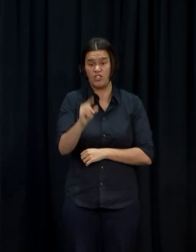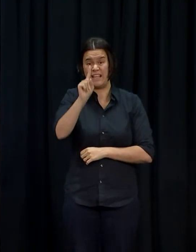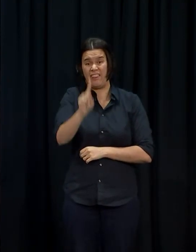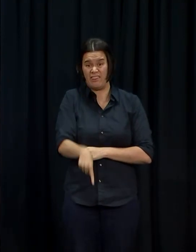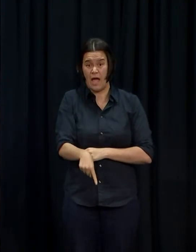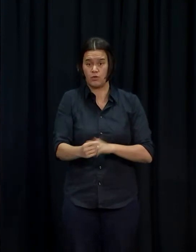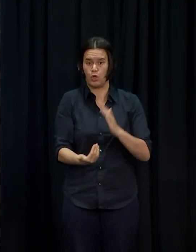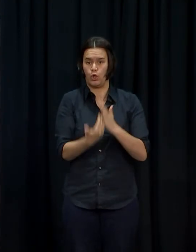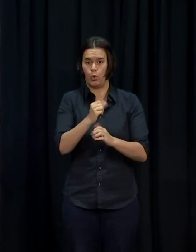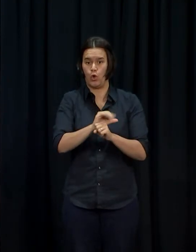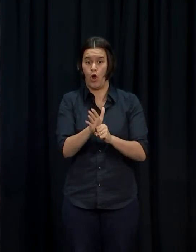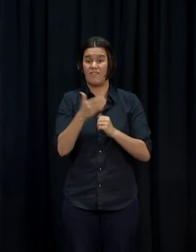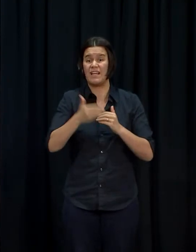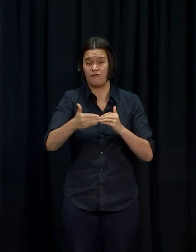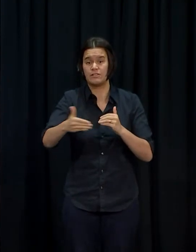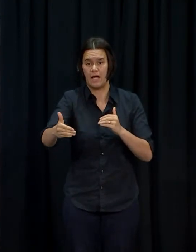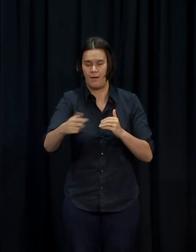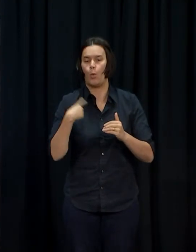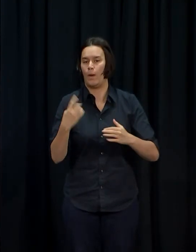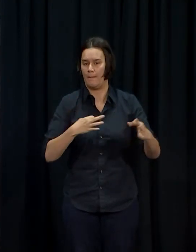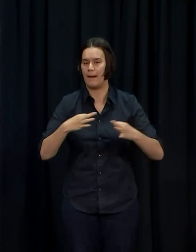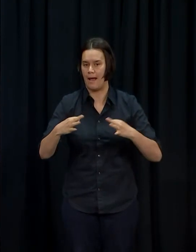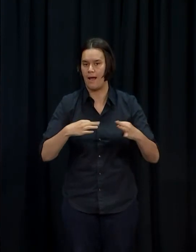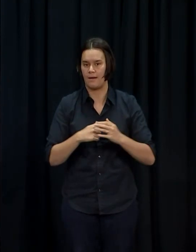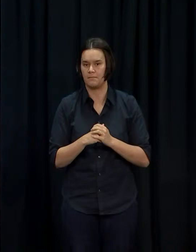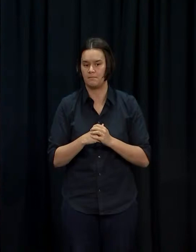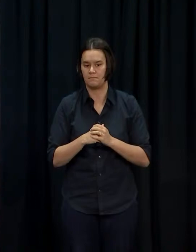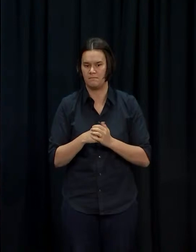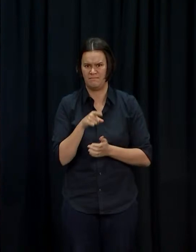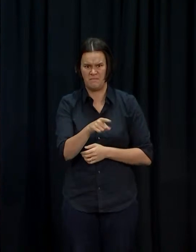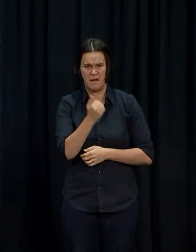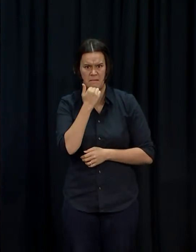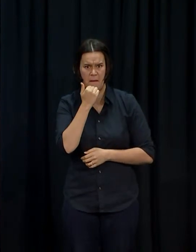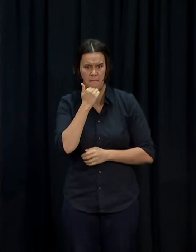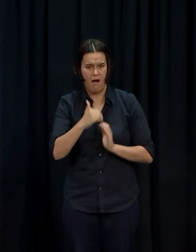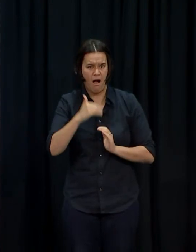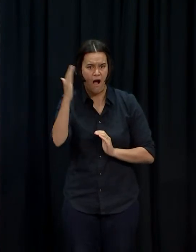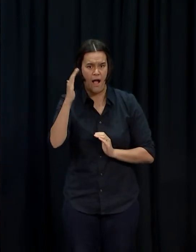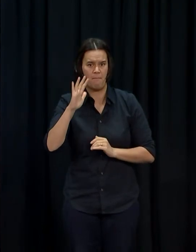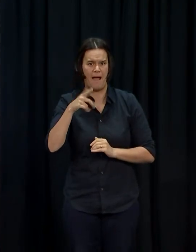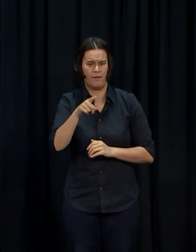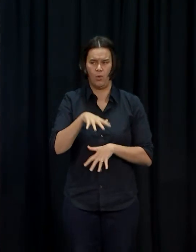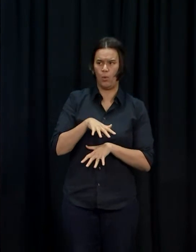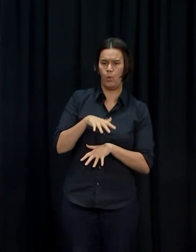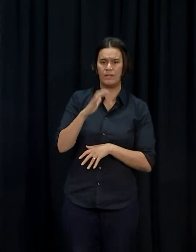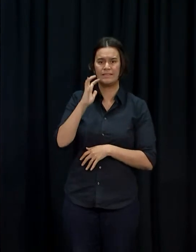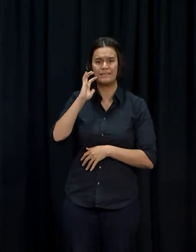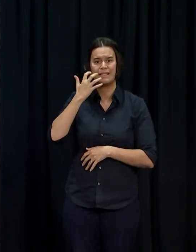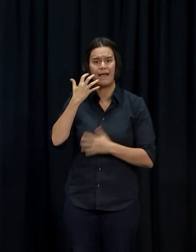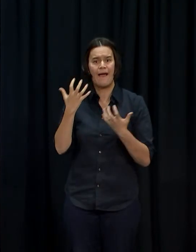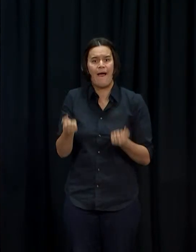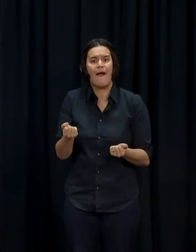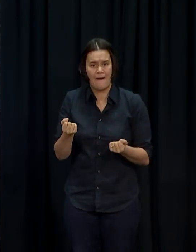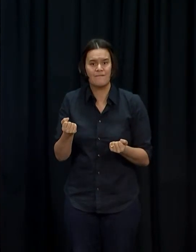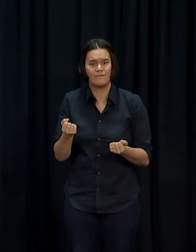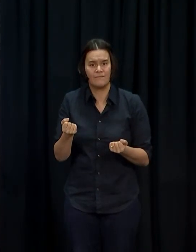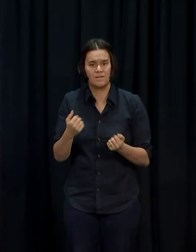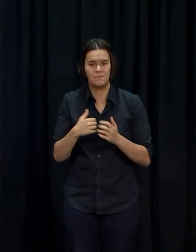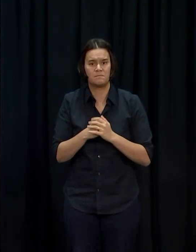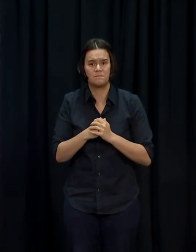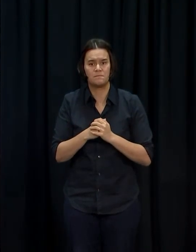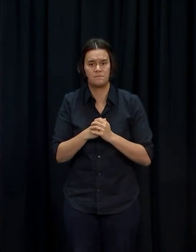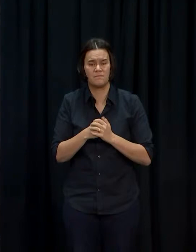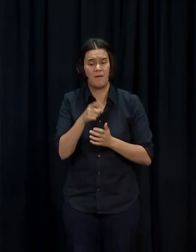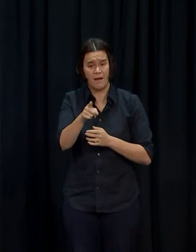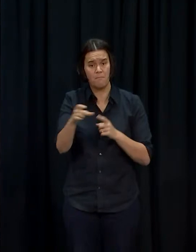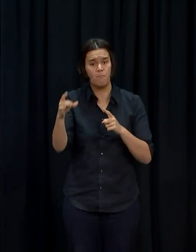scary to many people. 2 years into this pandemic, many of us are still unaccustomed to having COVID around us, but it's